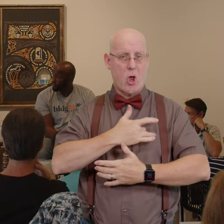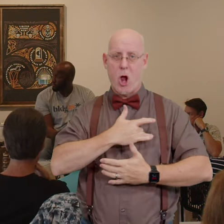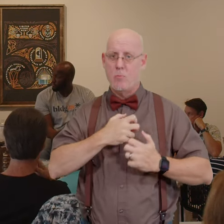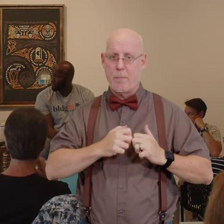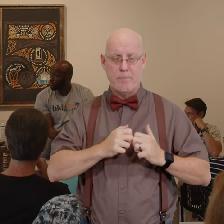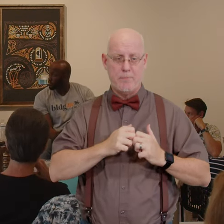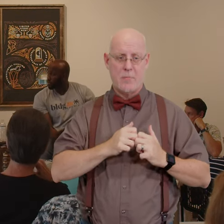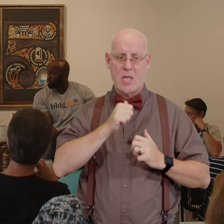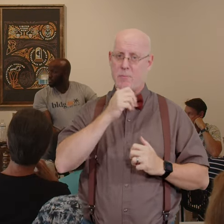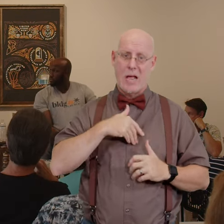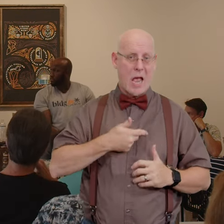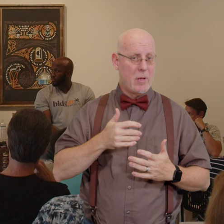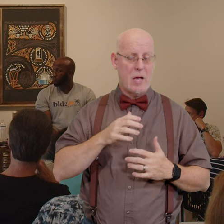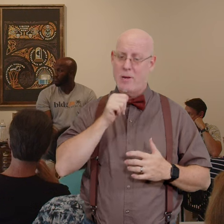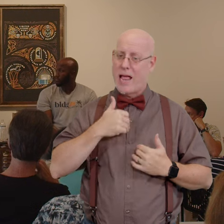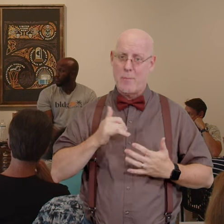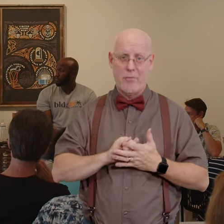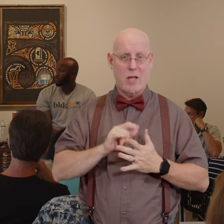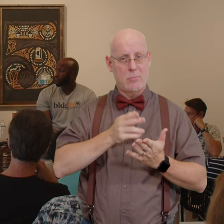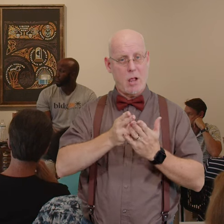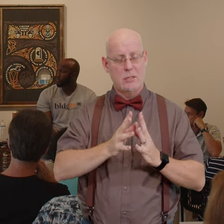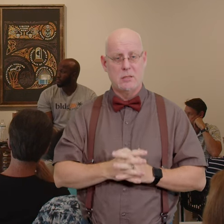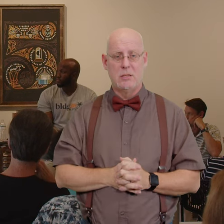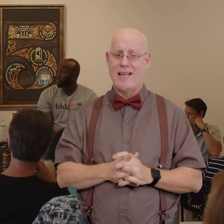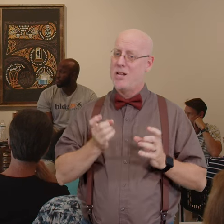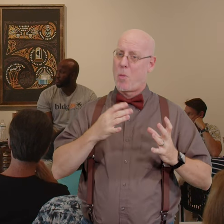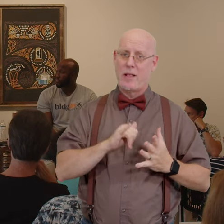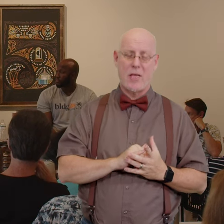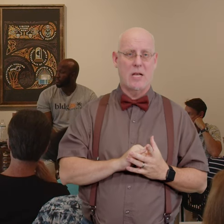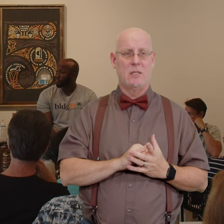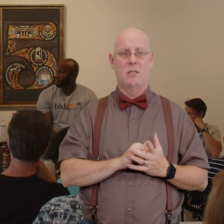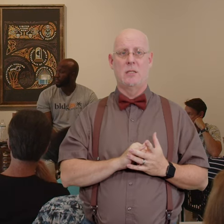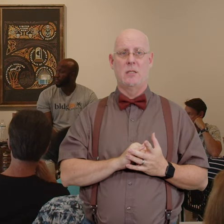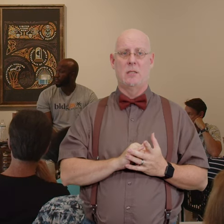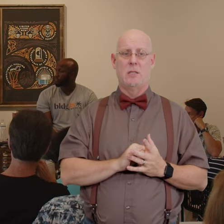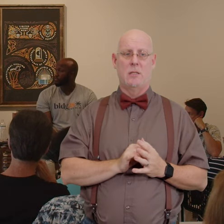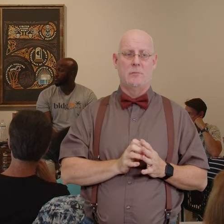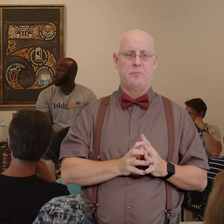little girl's heart defect. And I'm not real happy about that, if I'm honest with you. I don't like that.